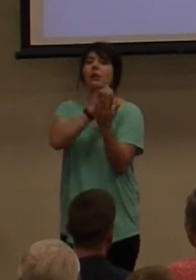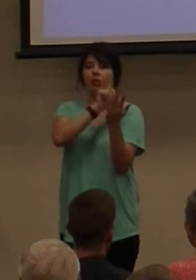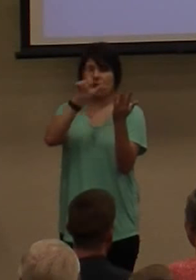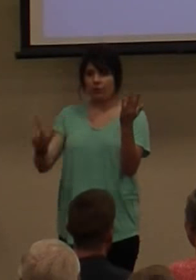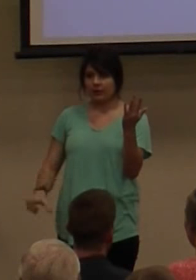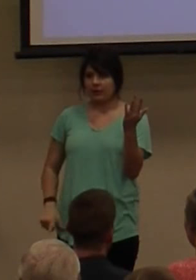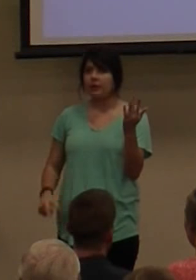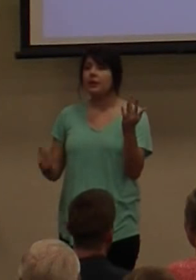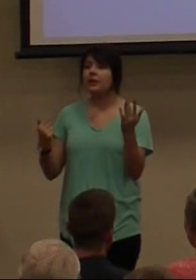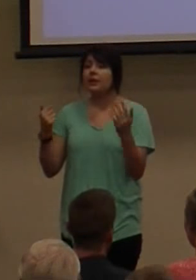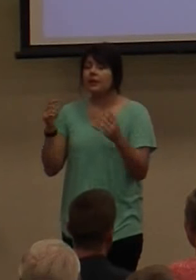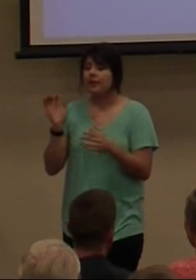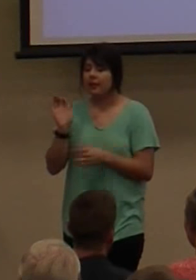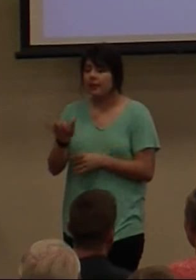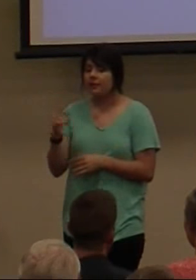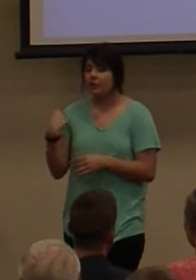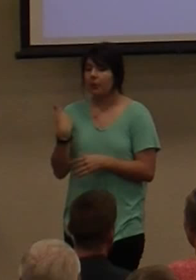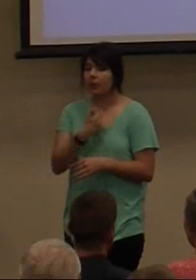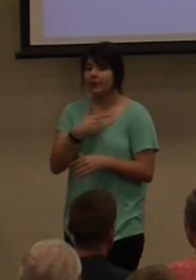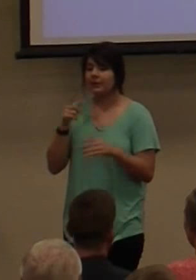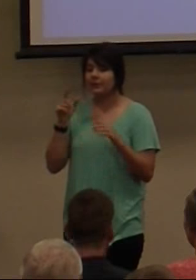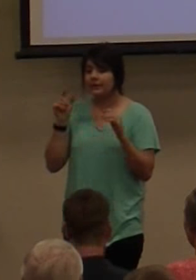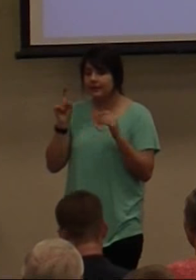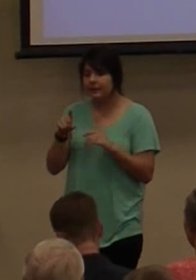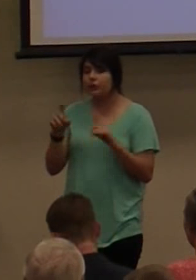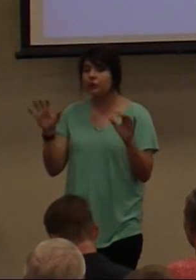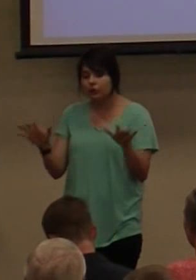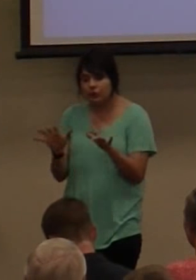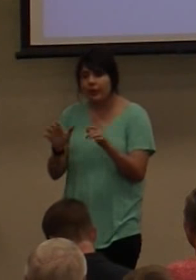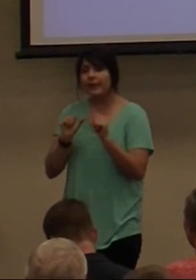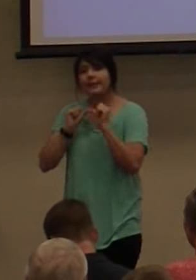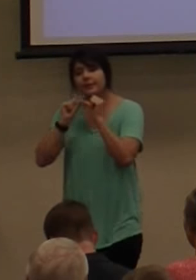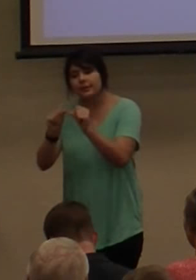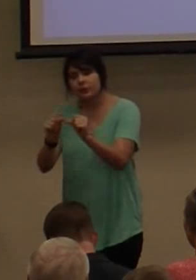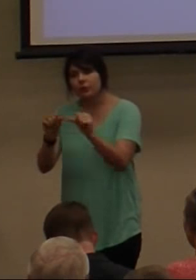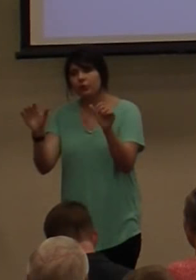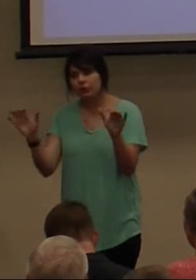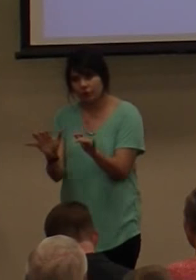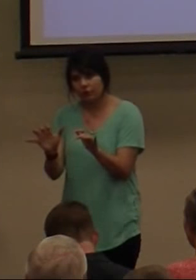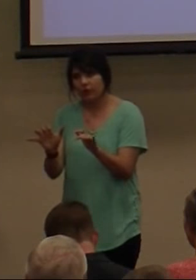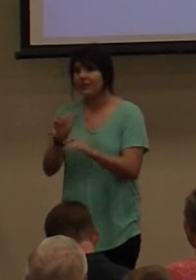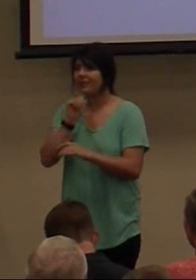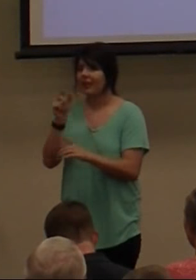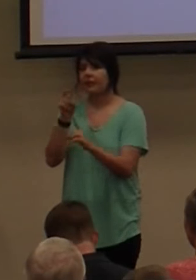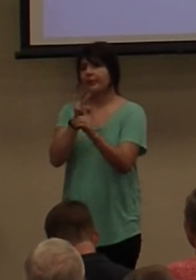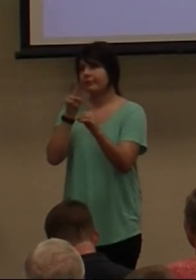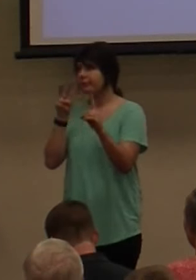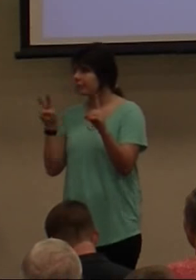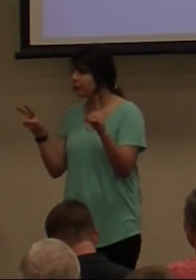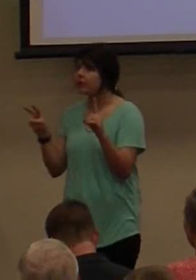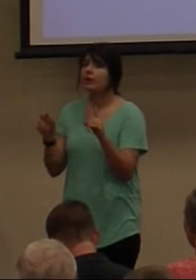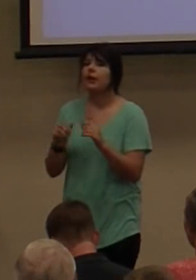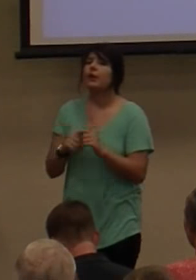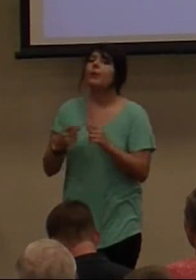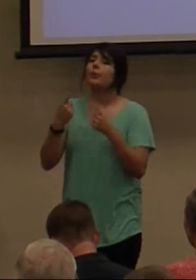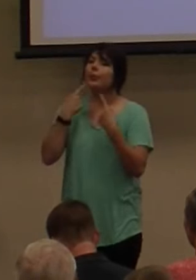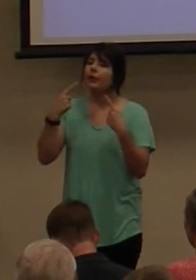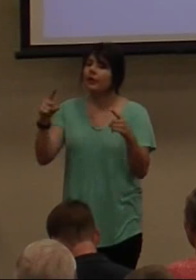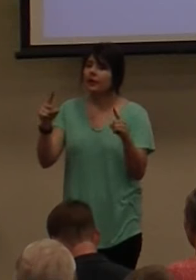should do. It's what we should continue to do and not get sidetracked. Proclaim Jesus as